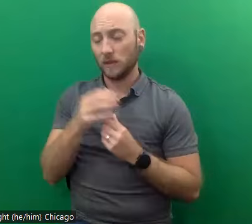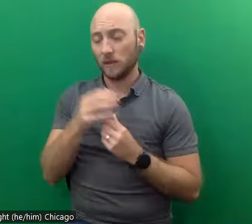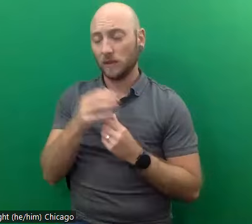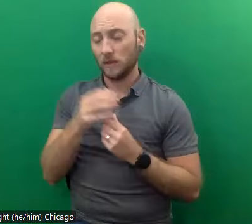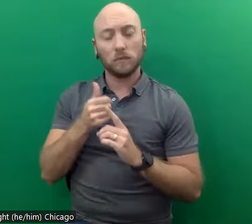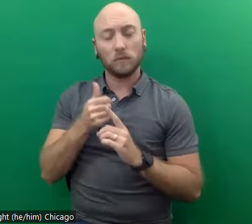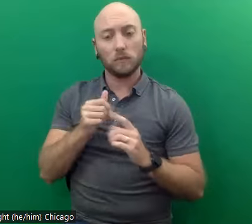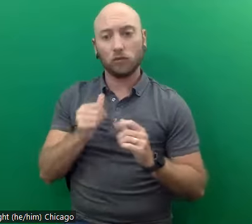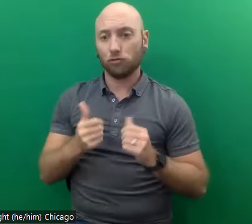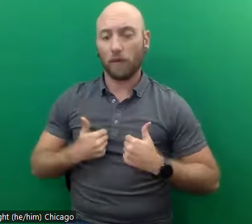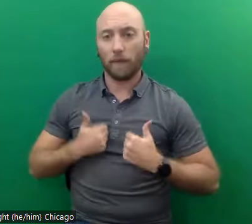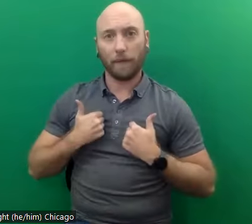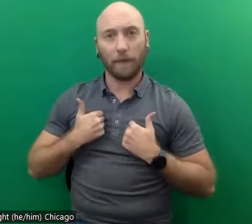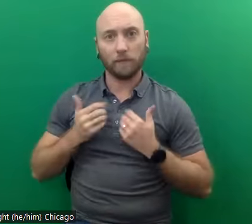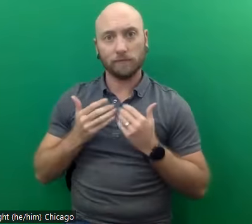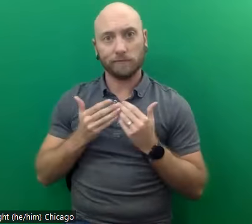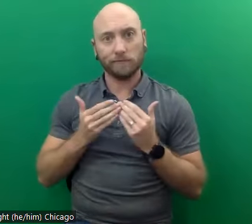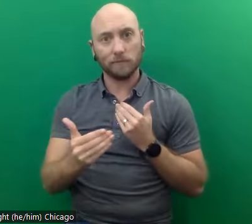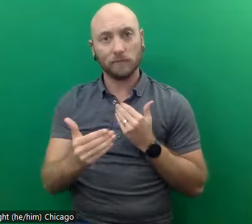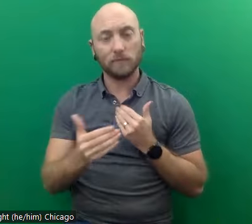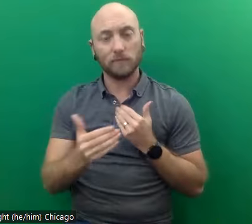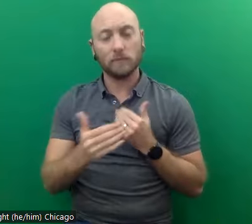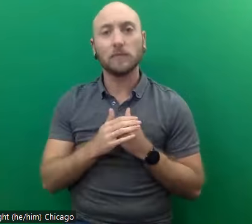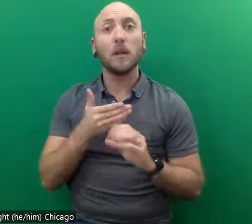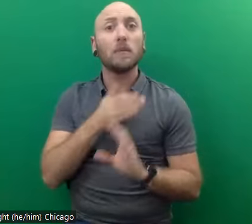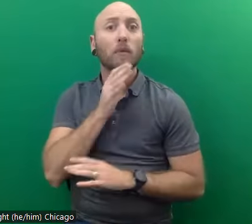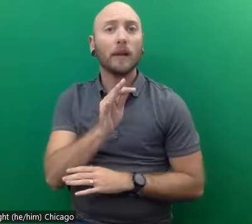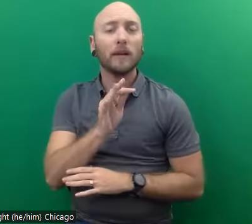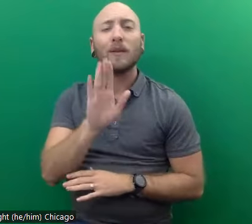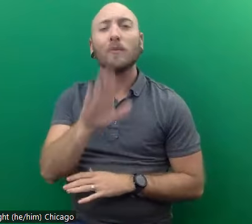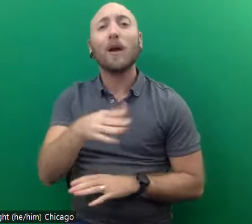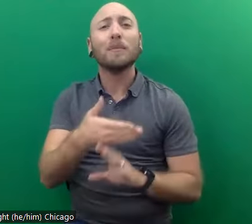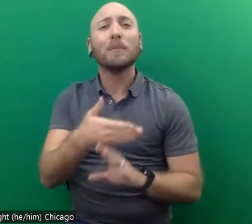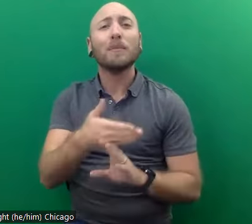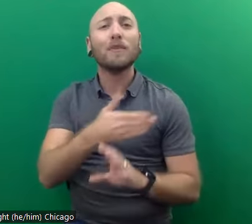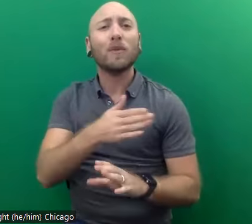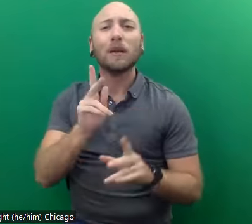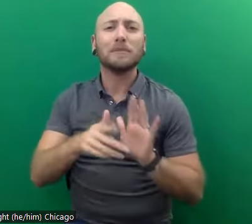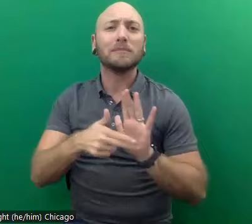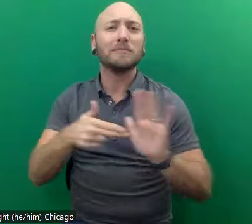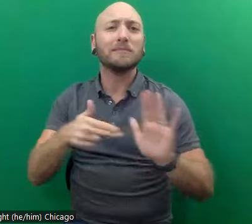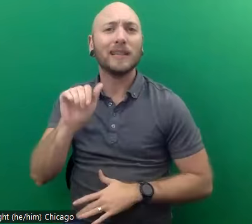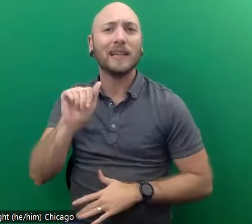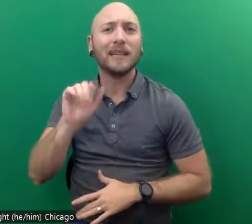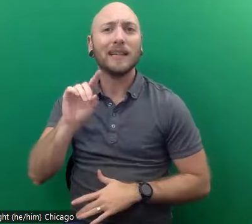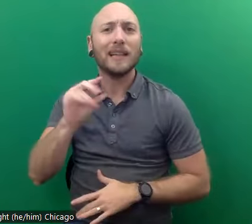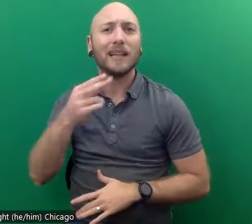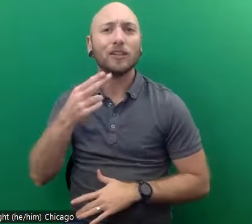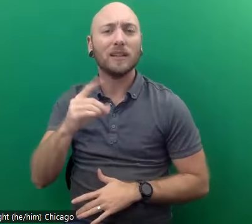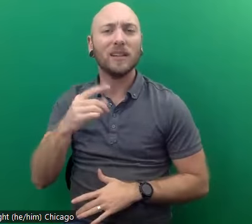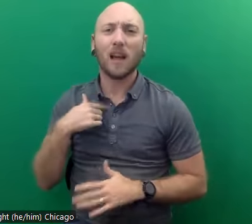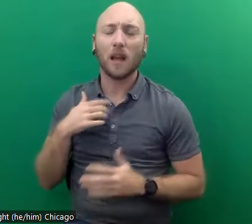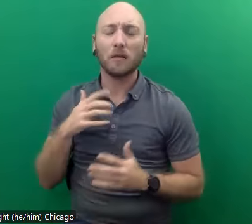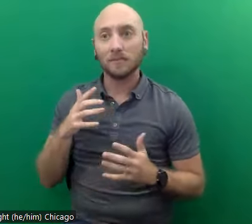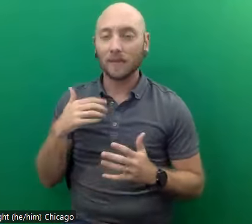was ADHD before they even had a diagnosis for ADHD. I was all